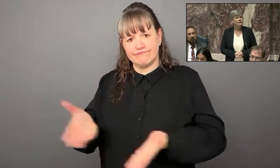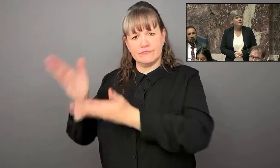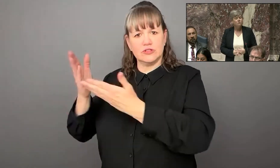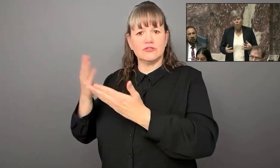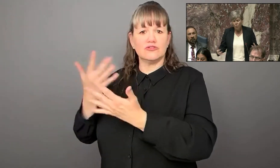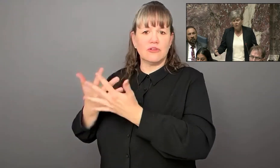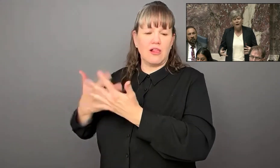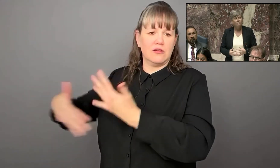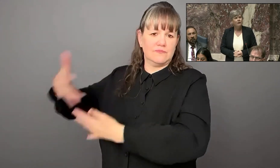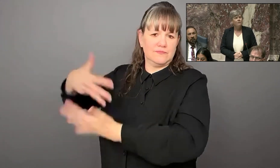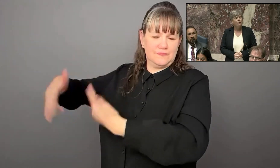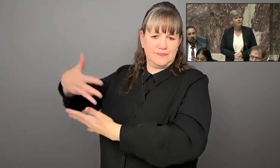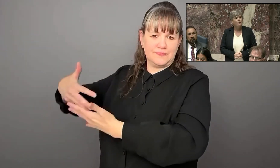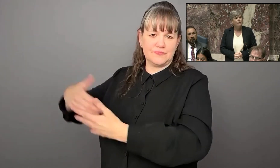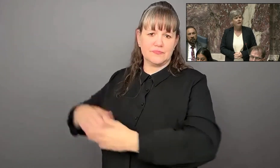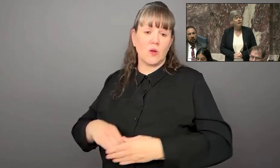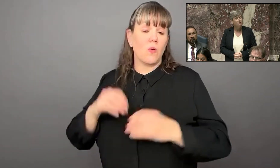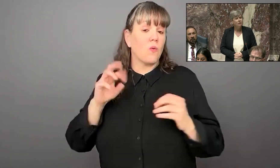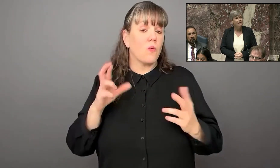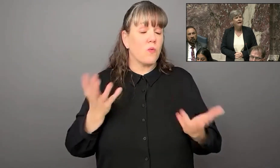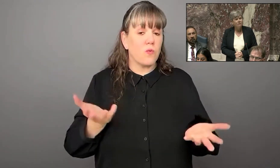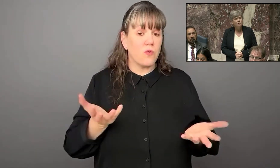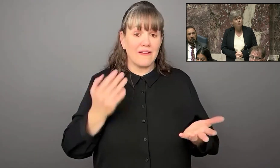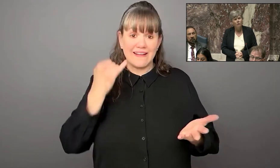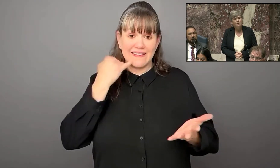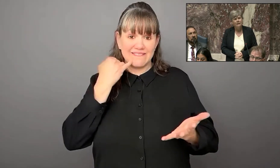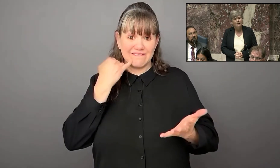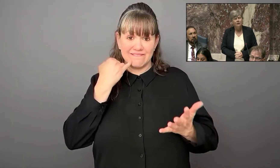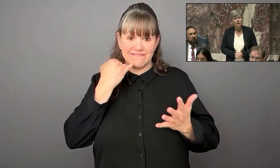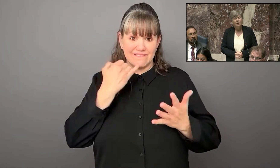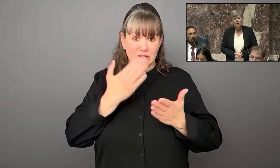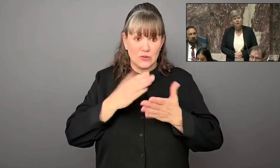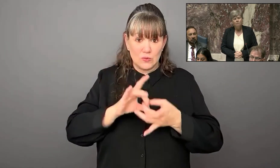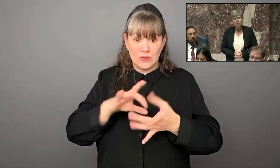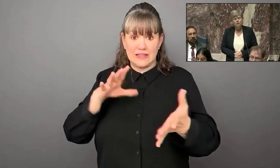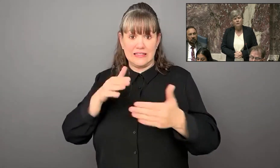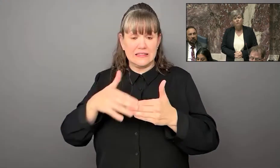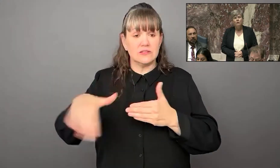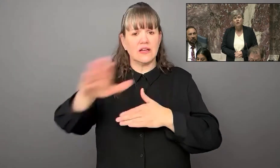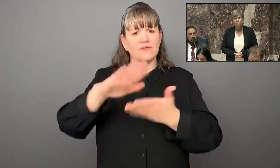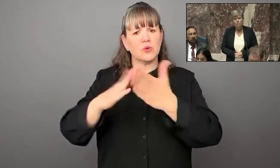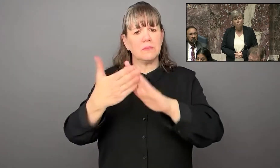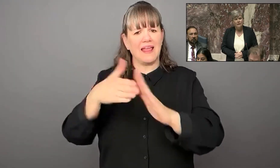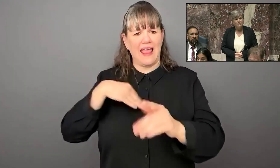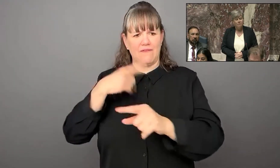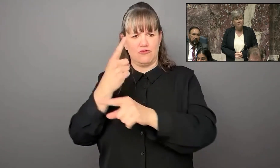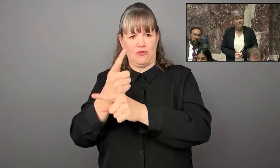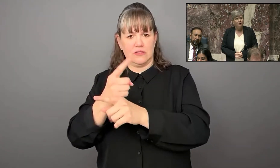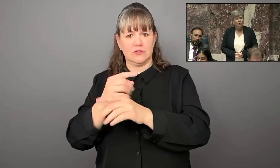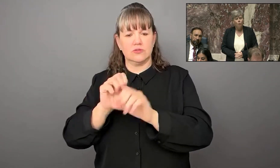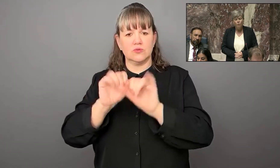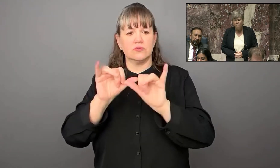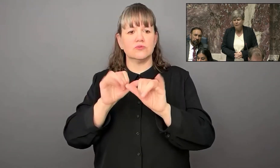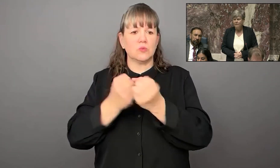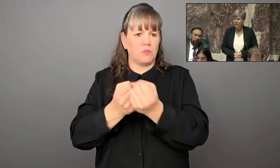being released or out in the community, get the support that they need. Mr. Speaker, we know that more needs to be done. We've made the